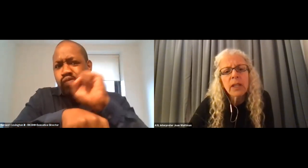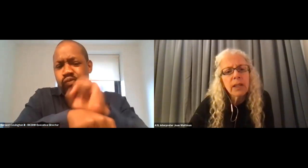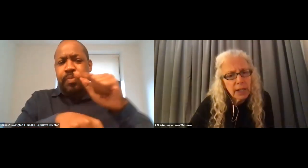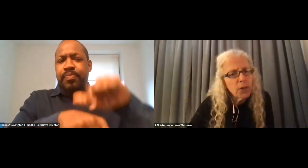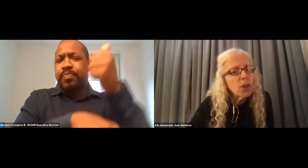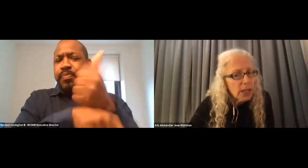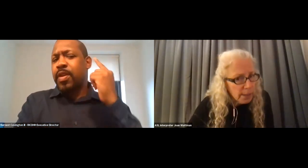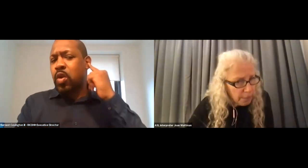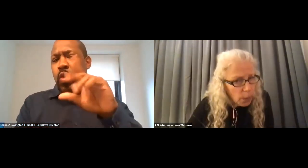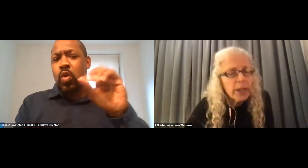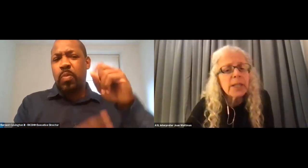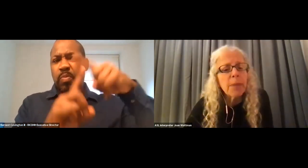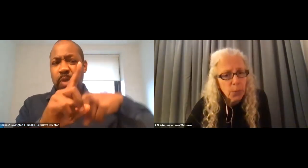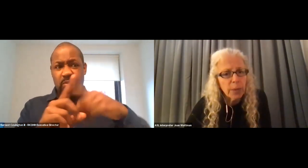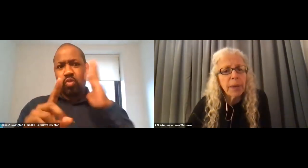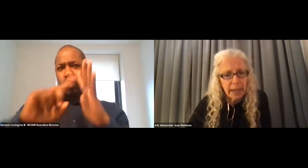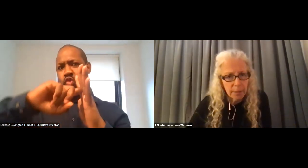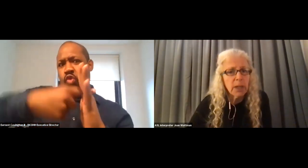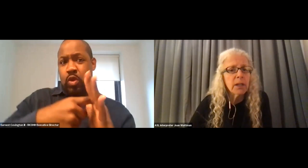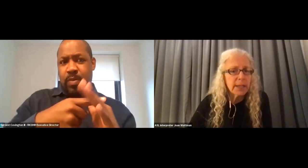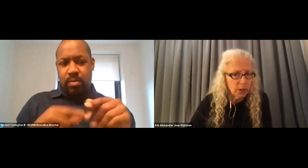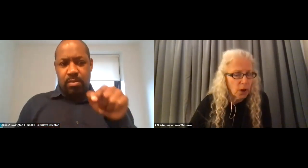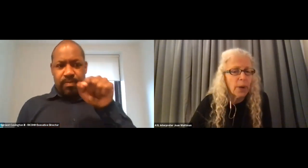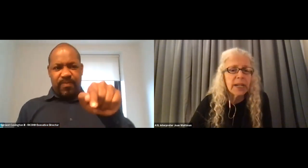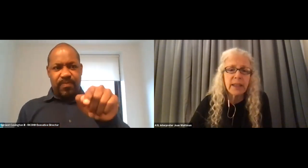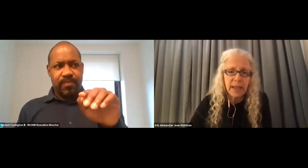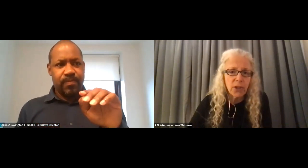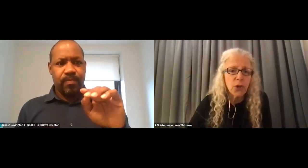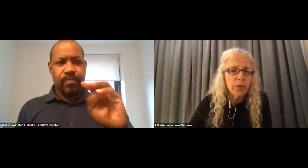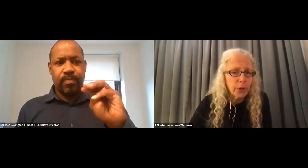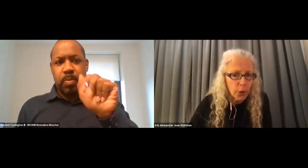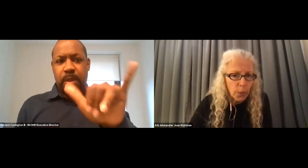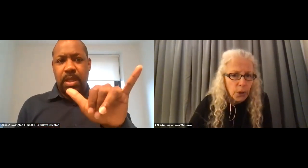the Hearing Loss Awareness Month with Pam Zellner. I wanted to thank you for your work.